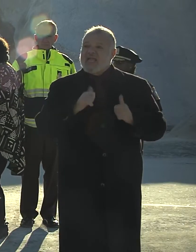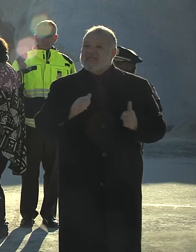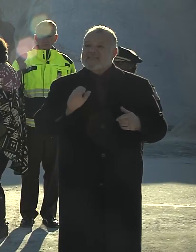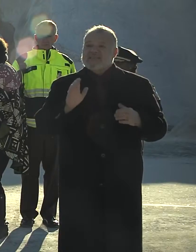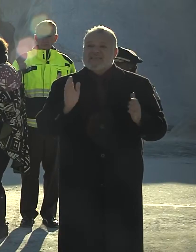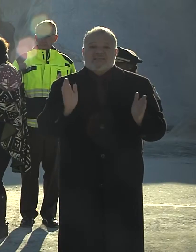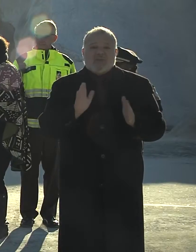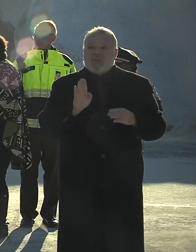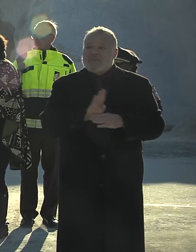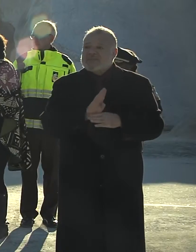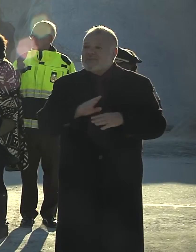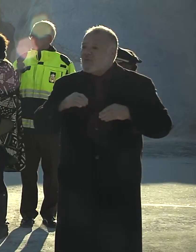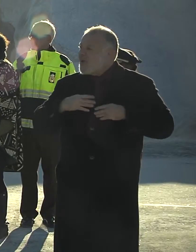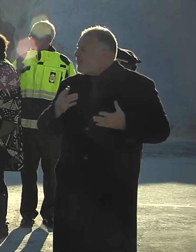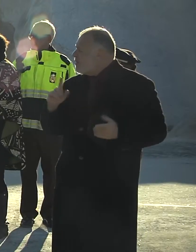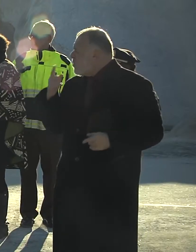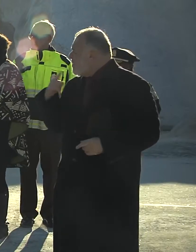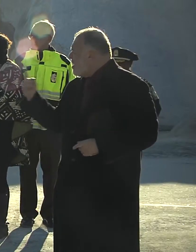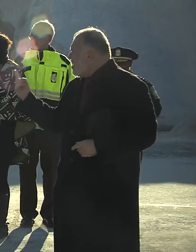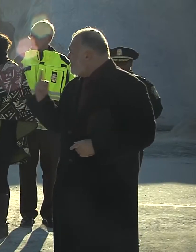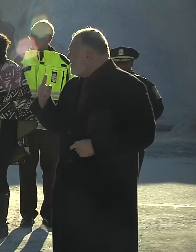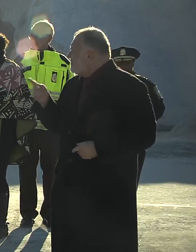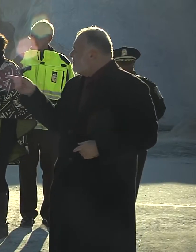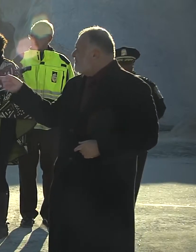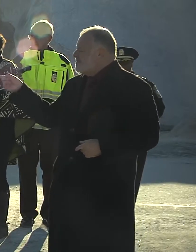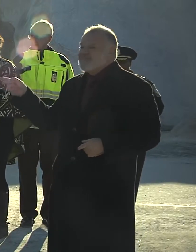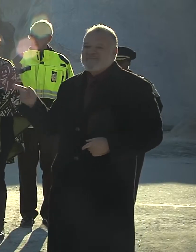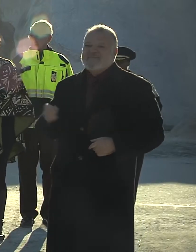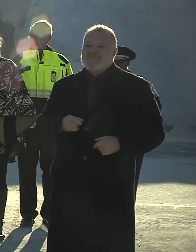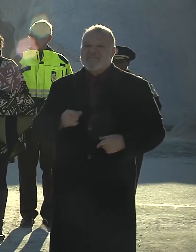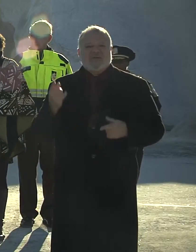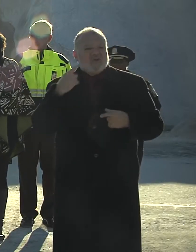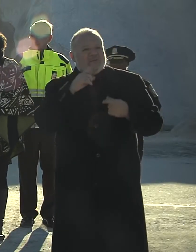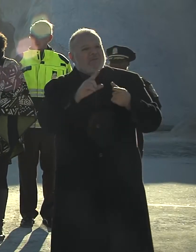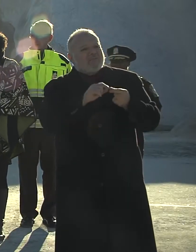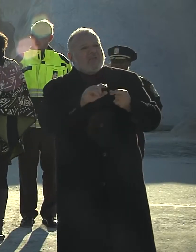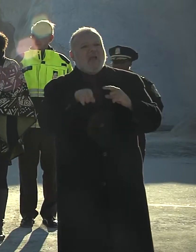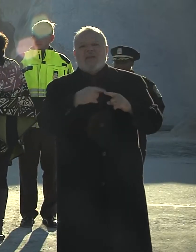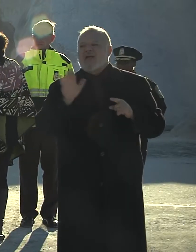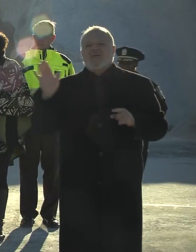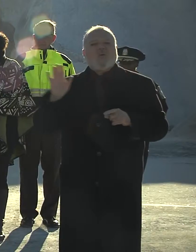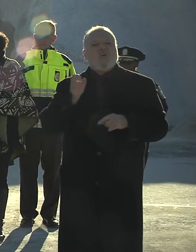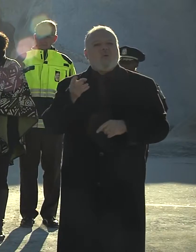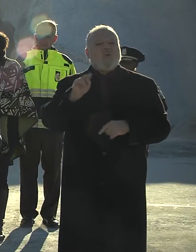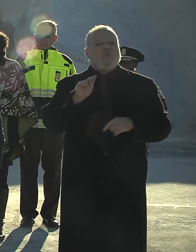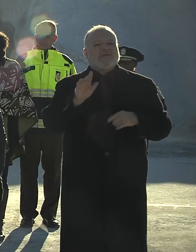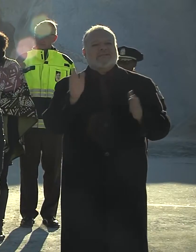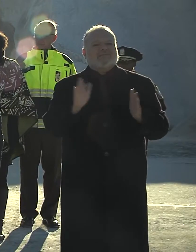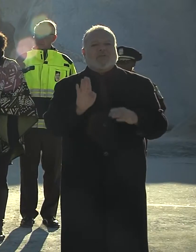word. Just introduce yourself and say a little bit about who you are and what you'll be doing.